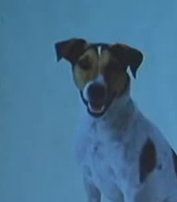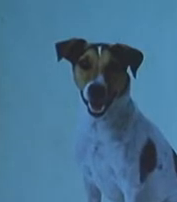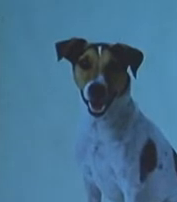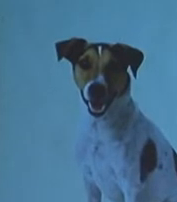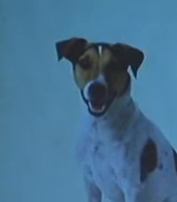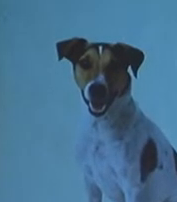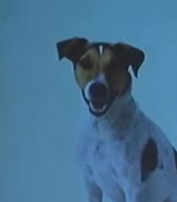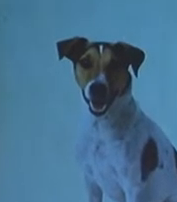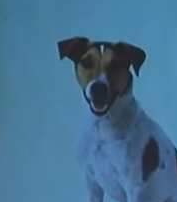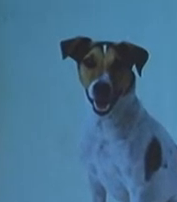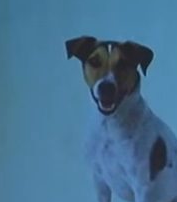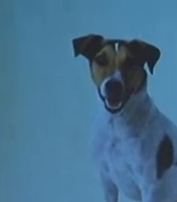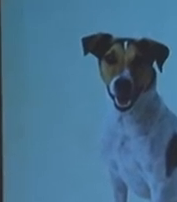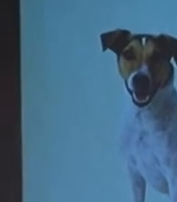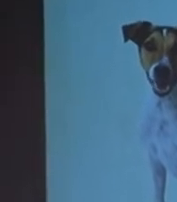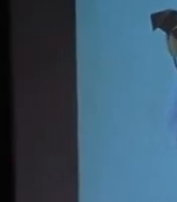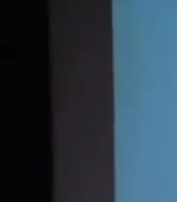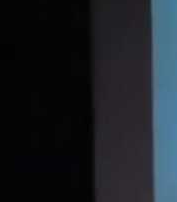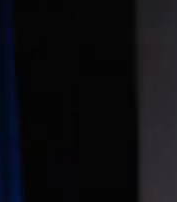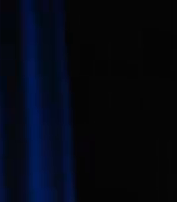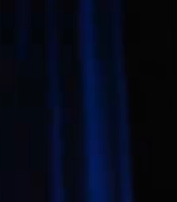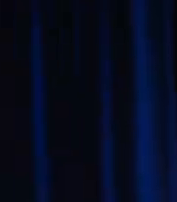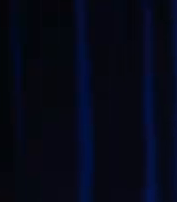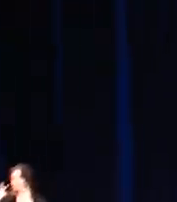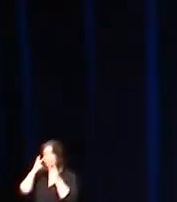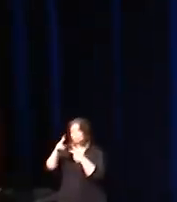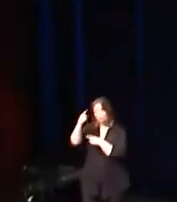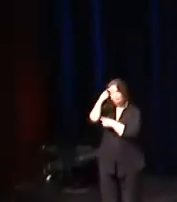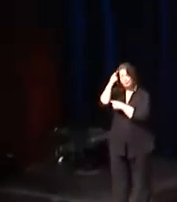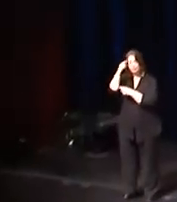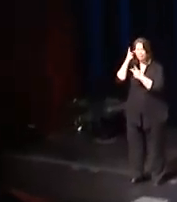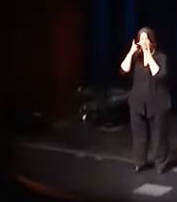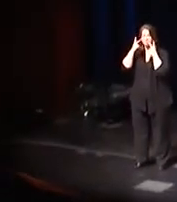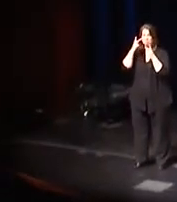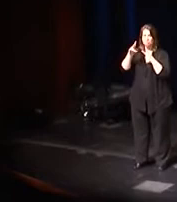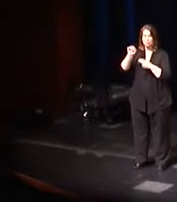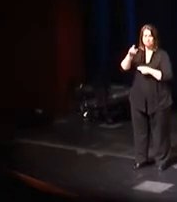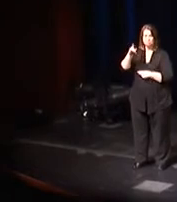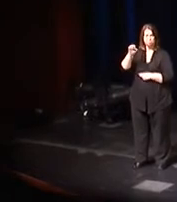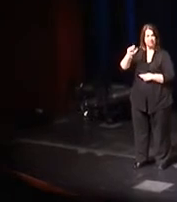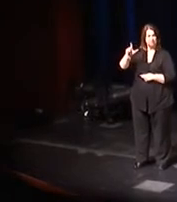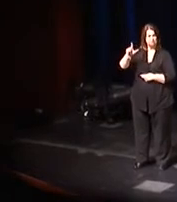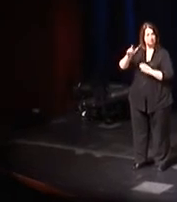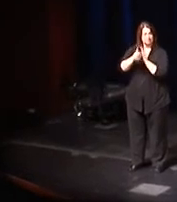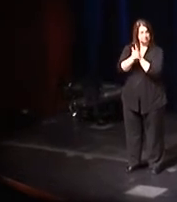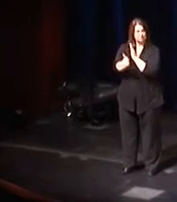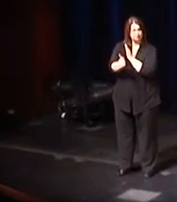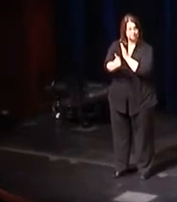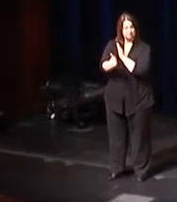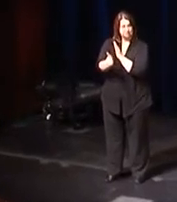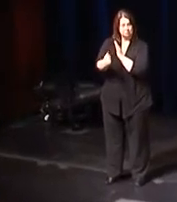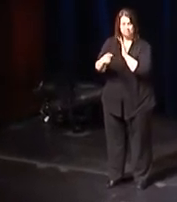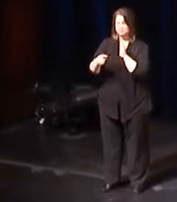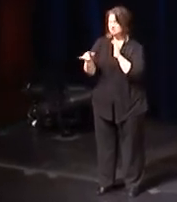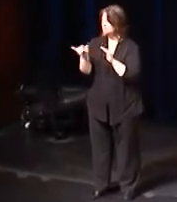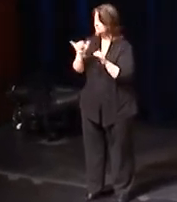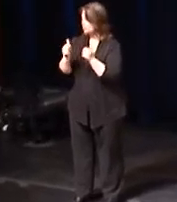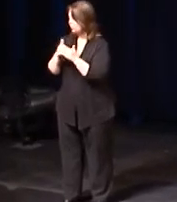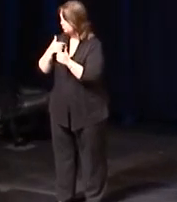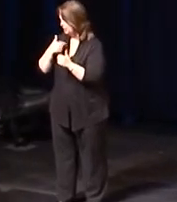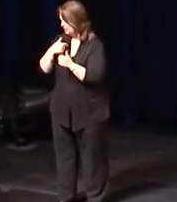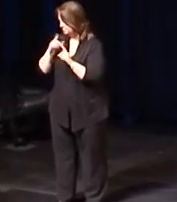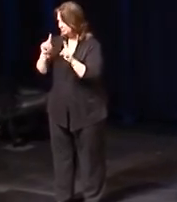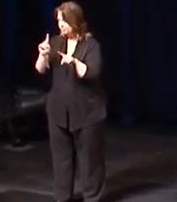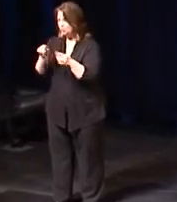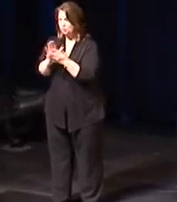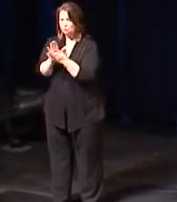today is sort of discounting visual thinking and visual spatial skills. Because the things that saved me when I was in school, the